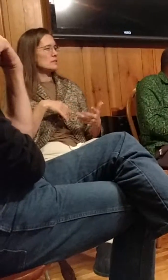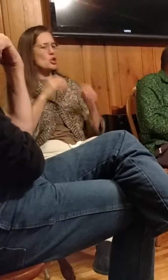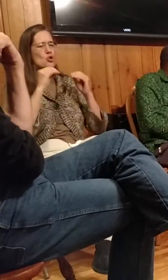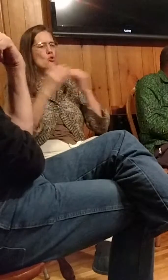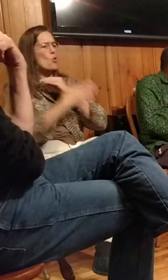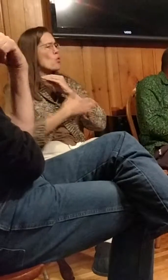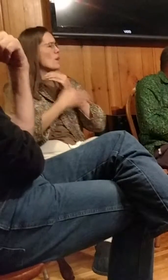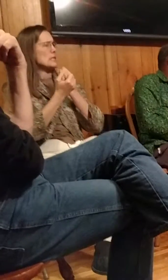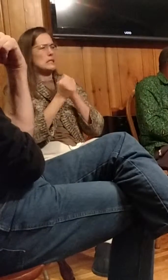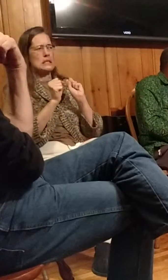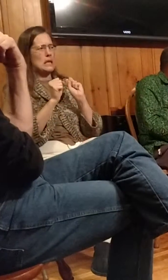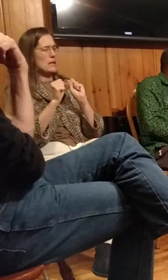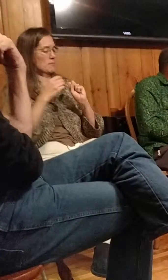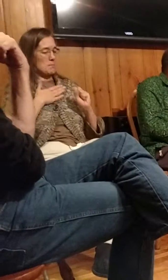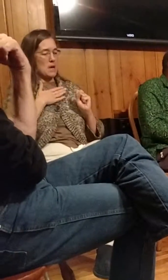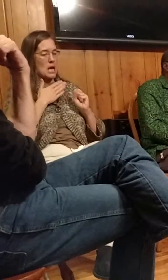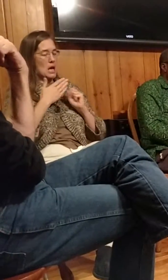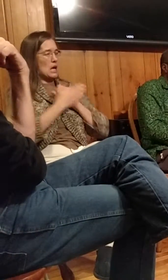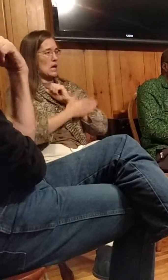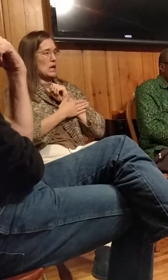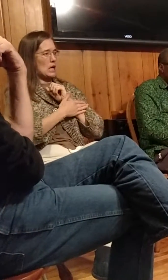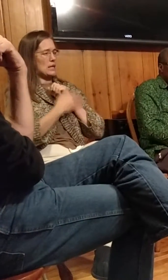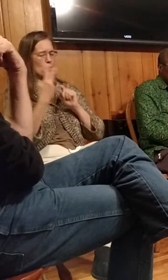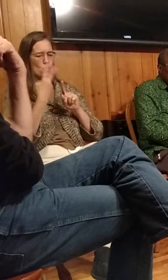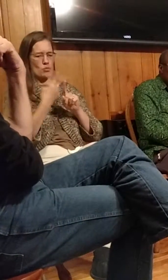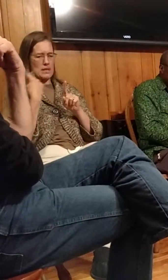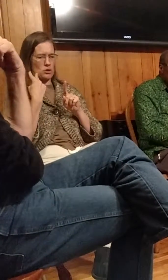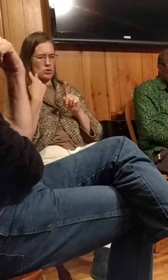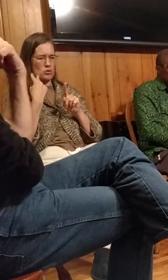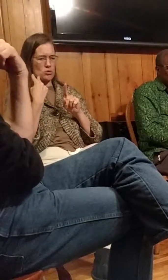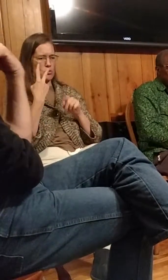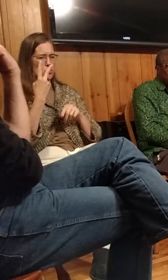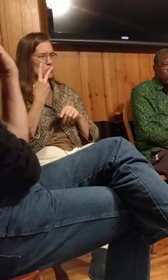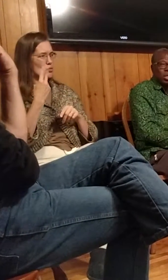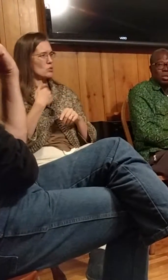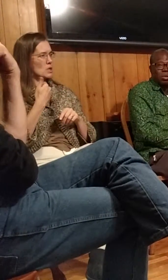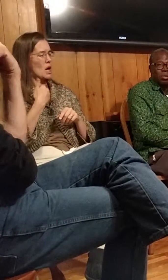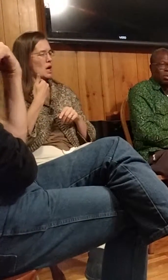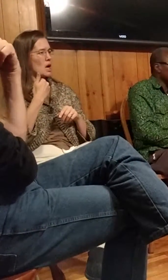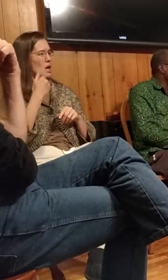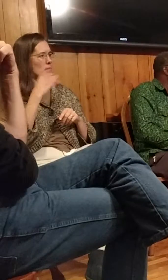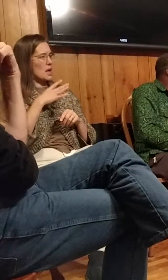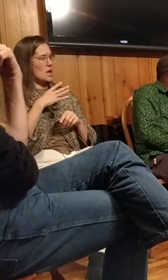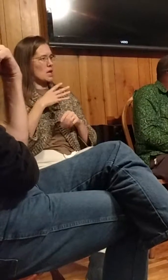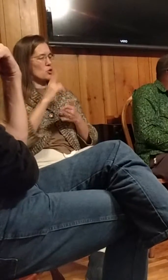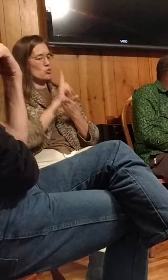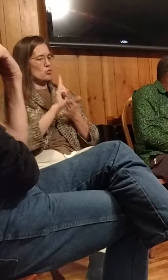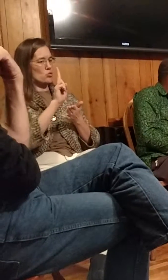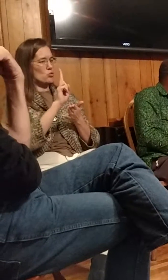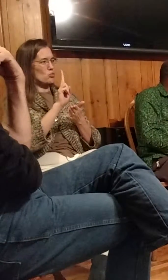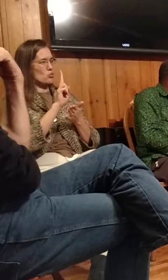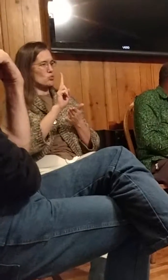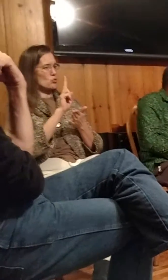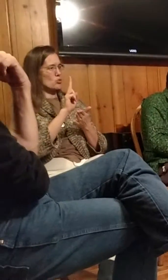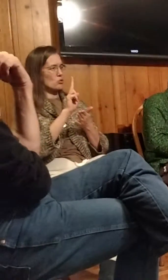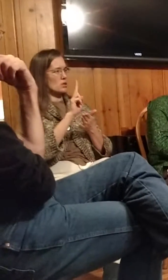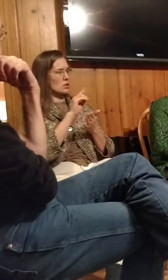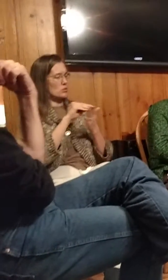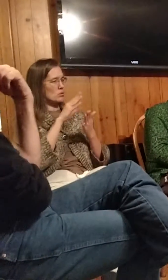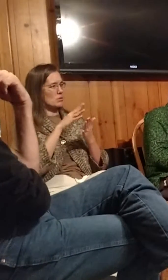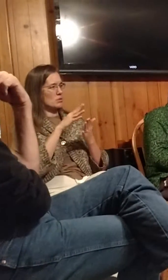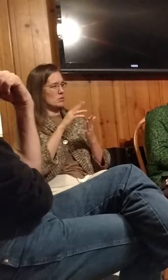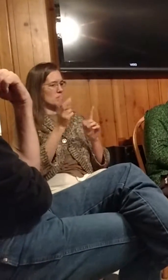in my country. Just recently, 2 months ago, two young men, university graduates, were recruited to go and fight. I think American